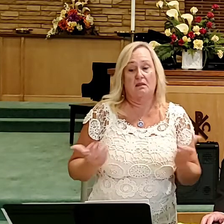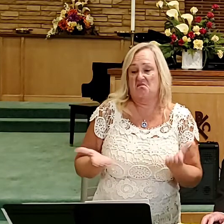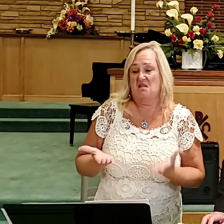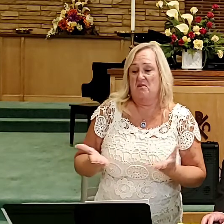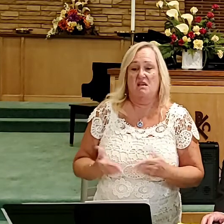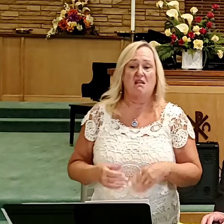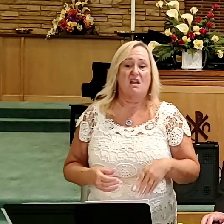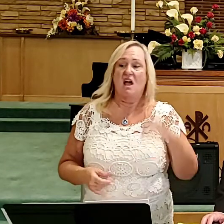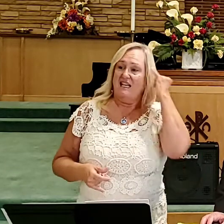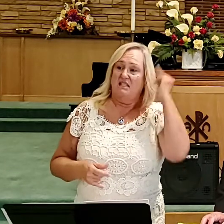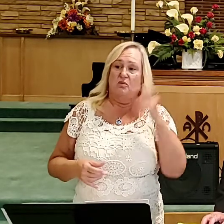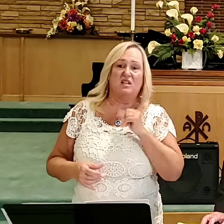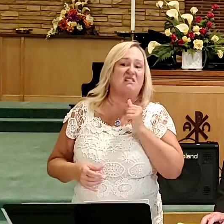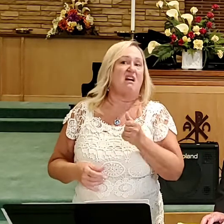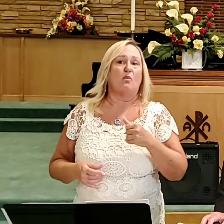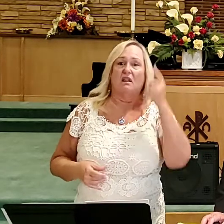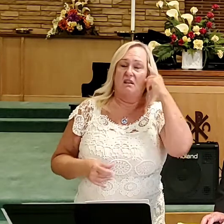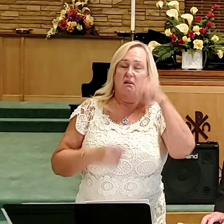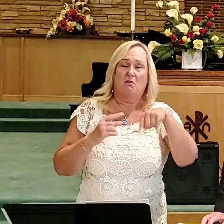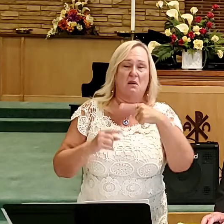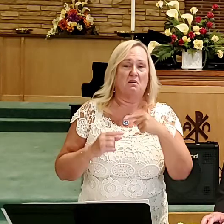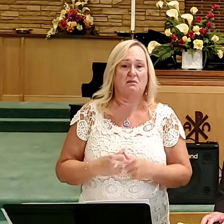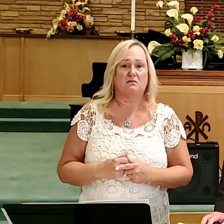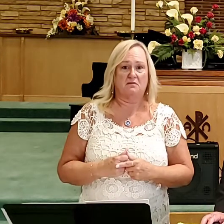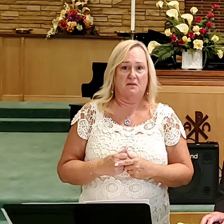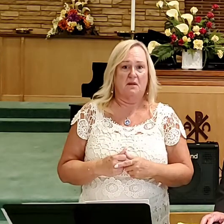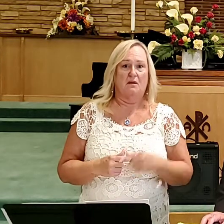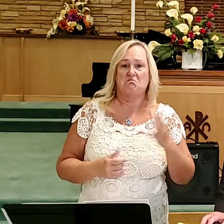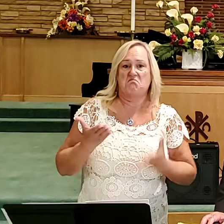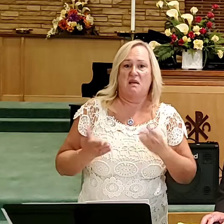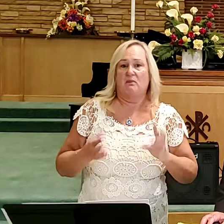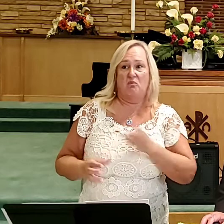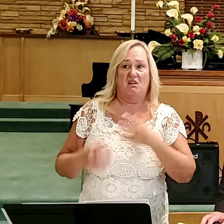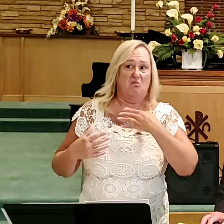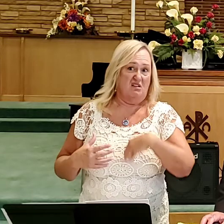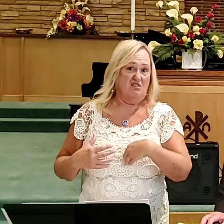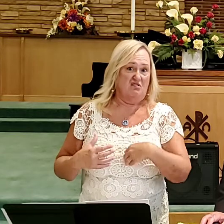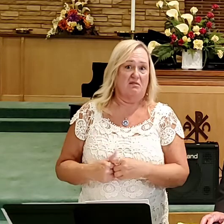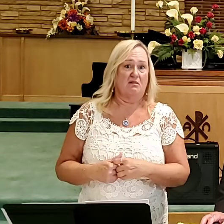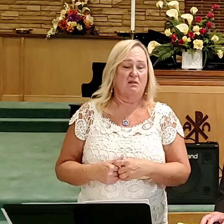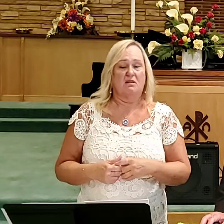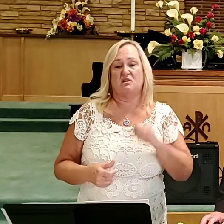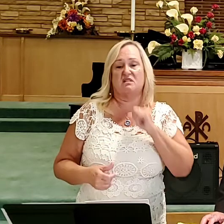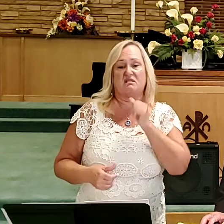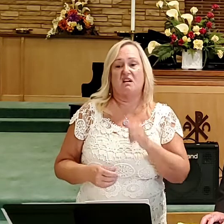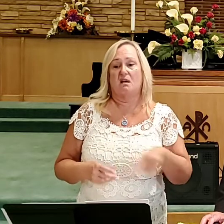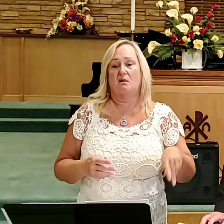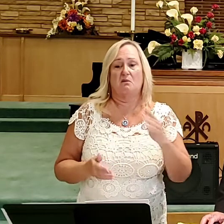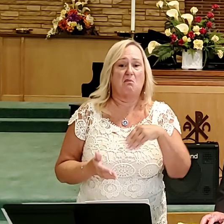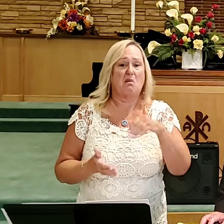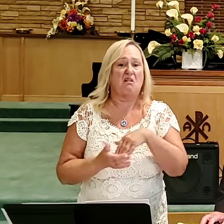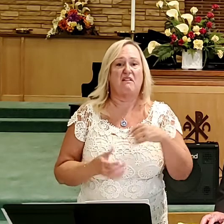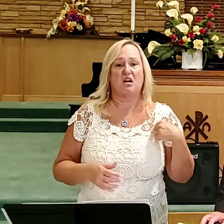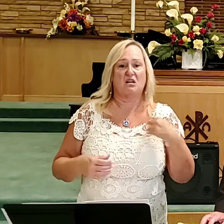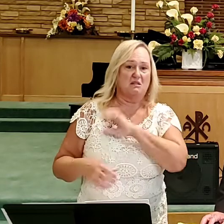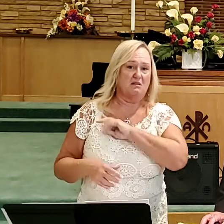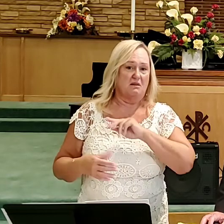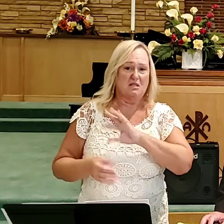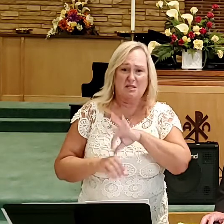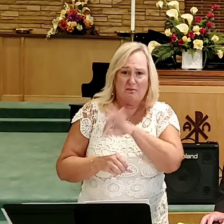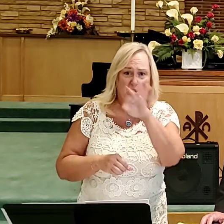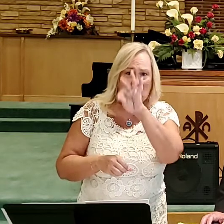be a concept we would rather not consider. We may wish it was not part of our spiritual